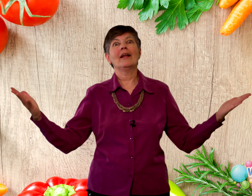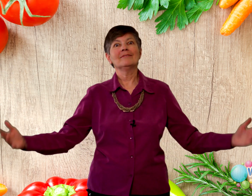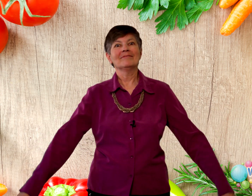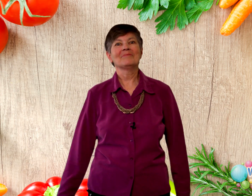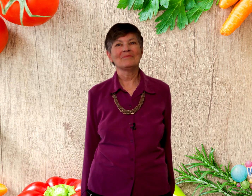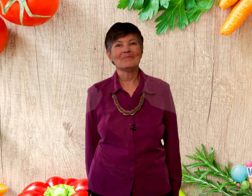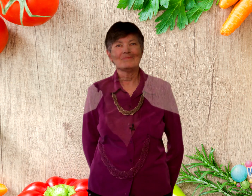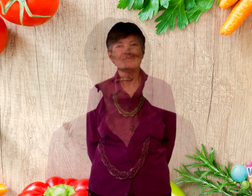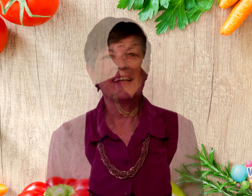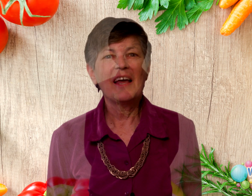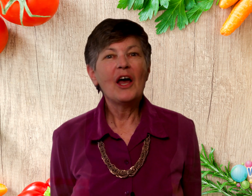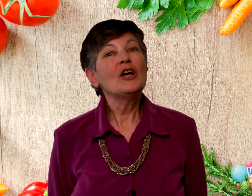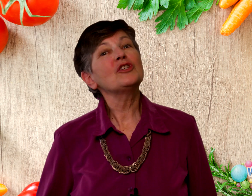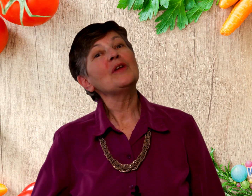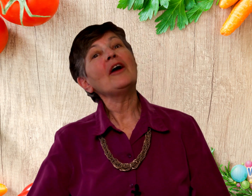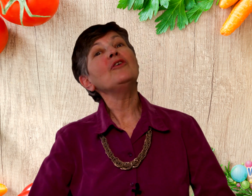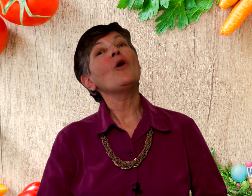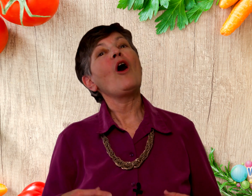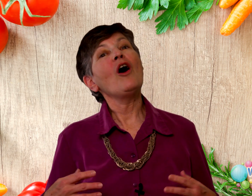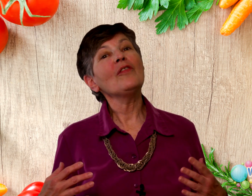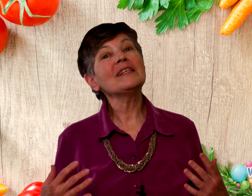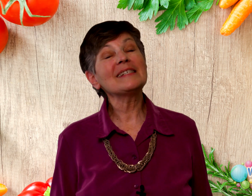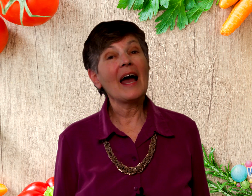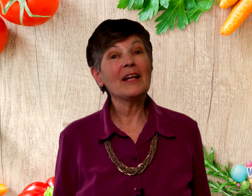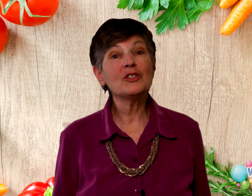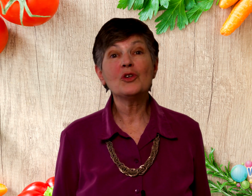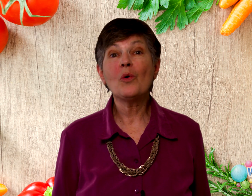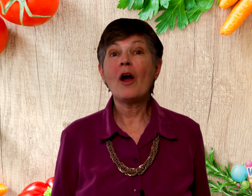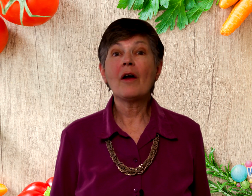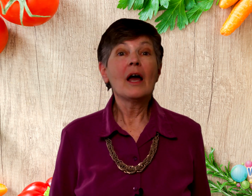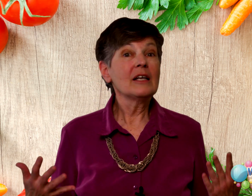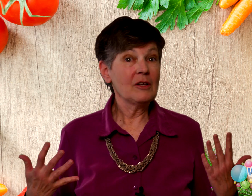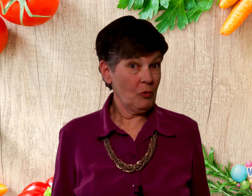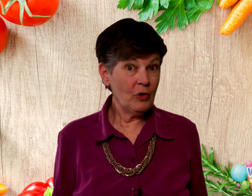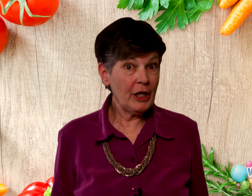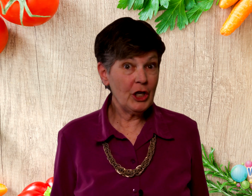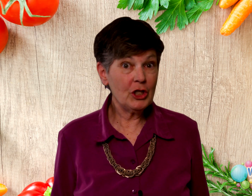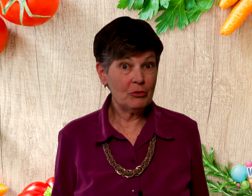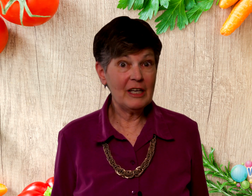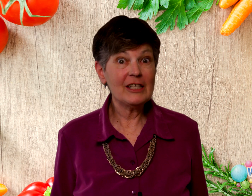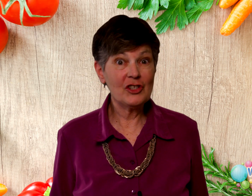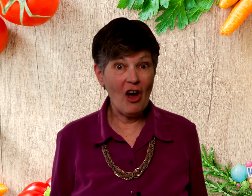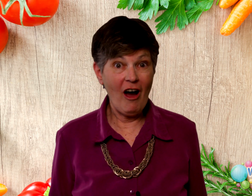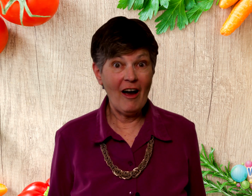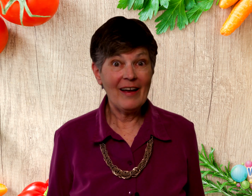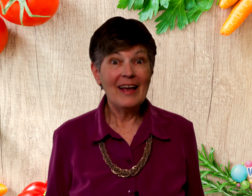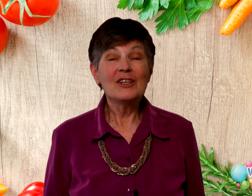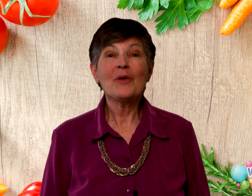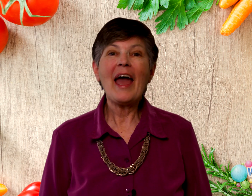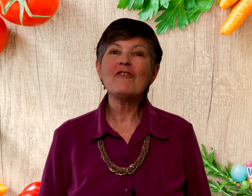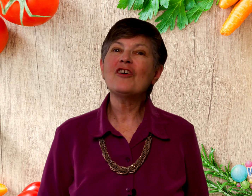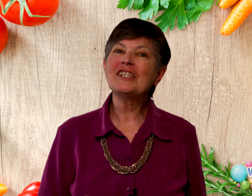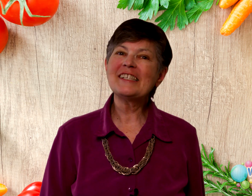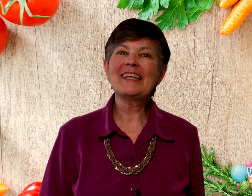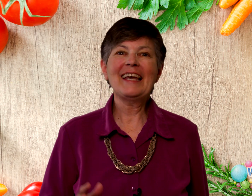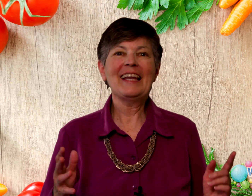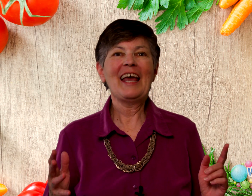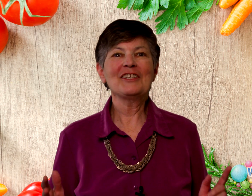fun. So now you know all the signs to our really good treat song. So have fun singing